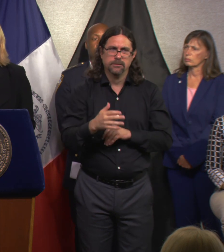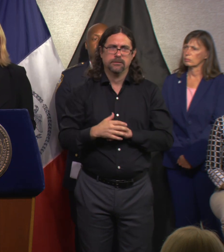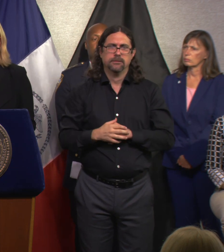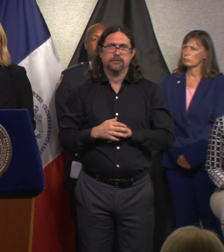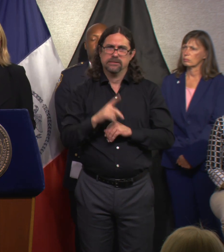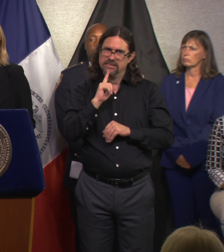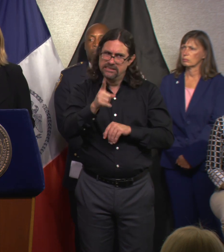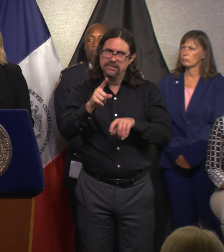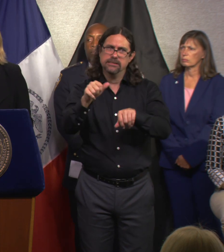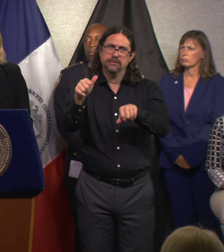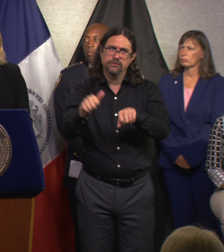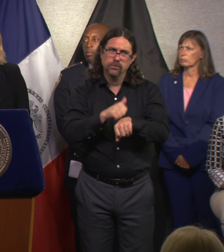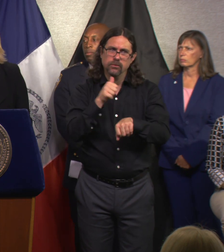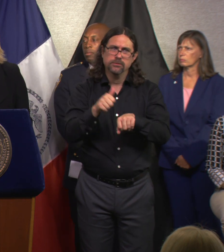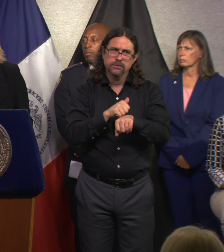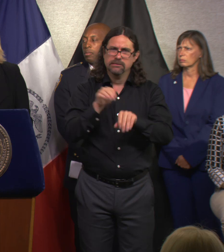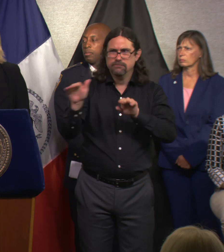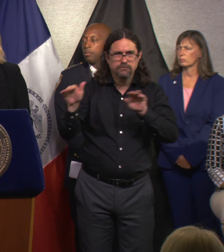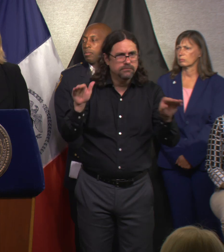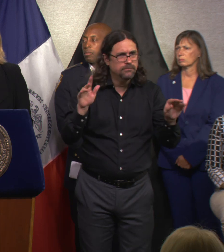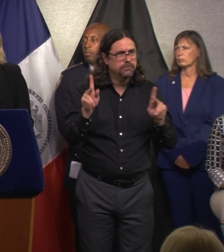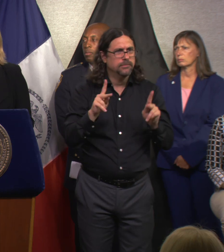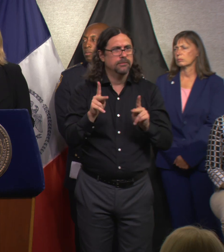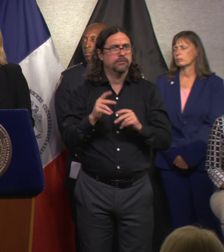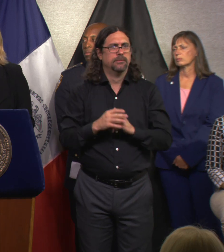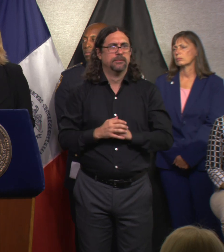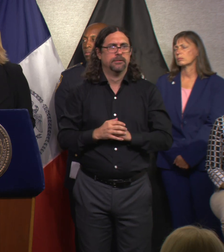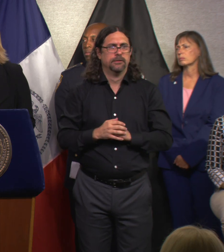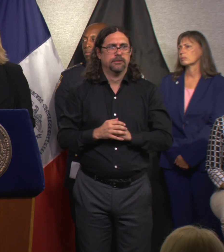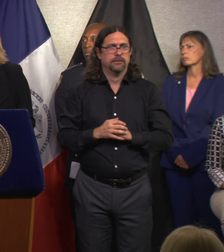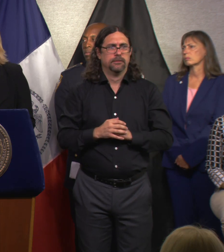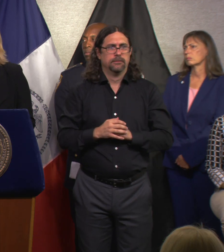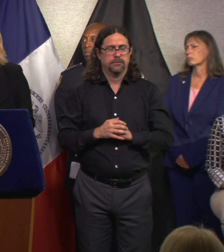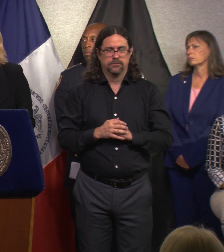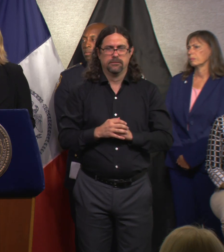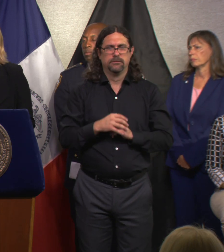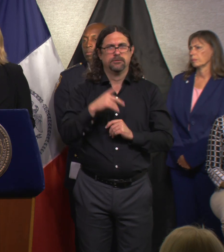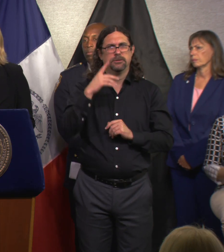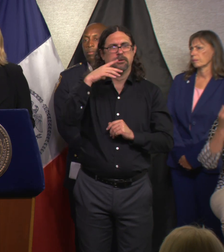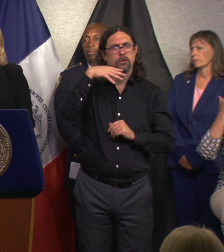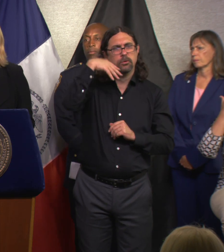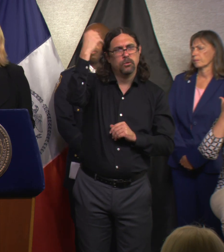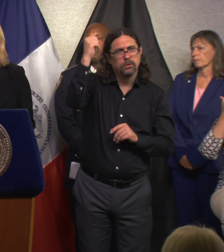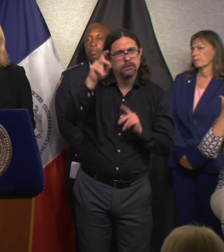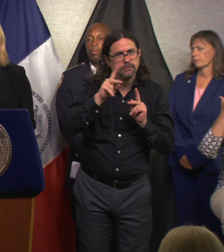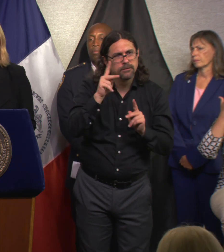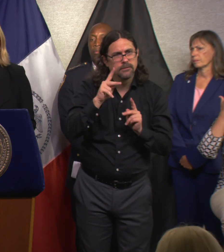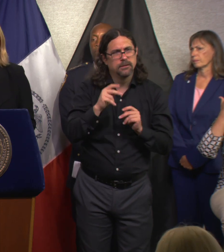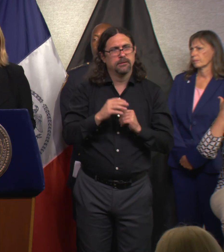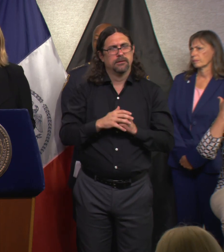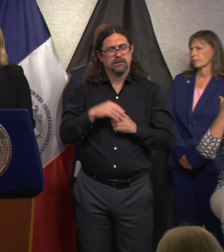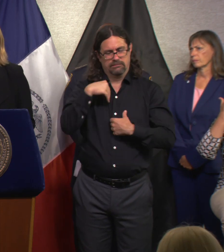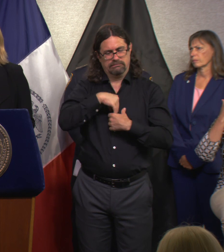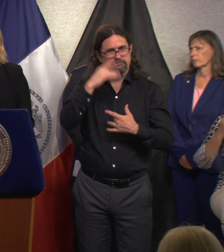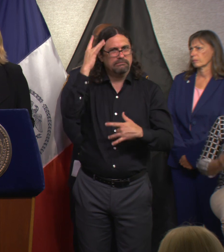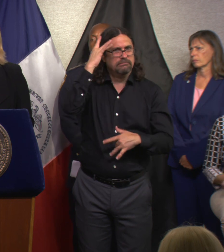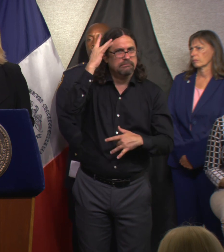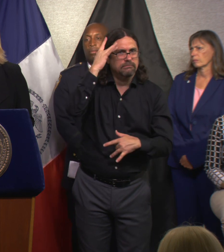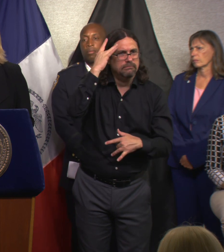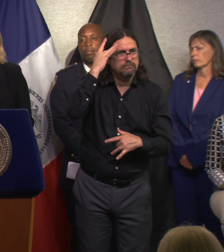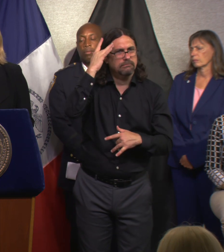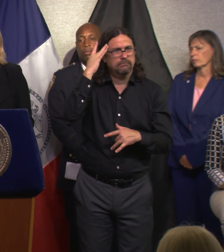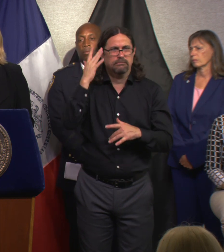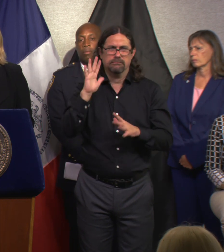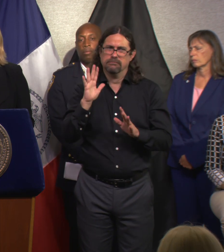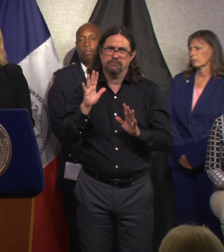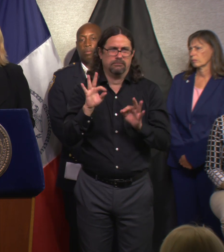like older adults and people with medical conditions. The best way to beat the heat is to use an air conditioner. And if you do not